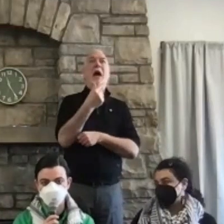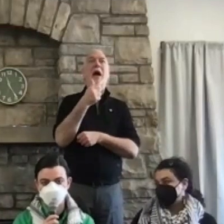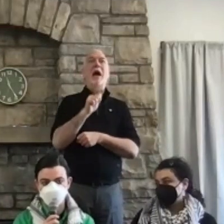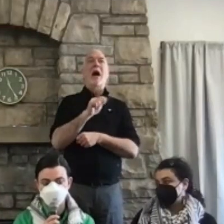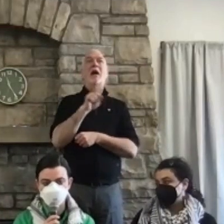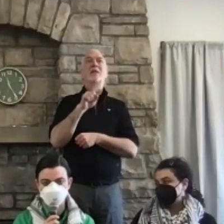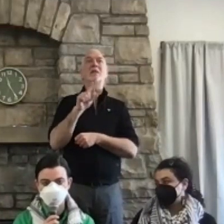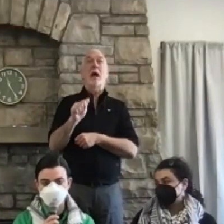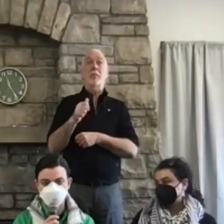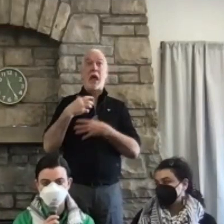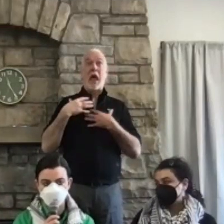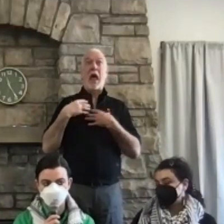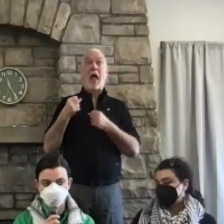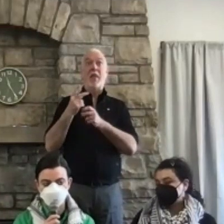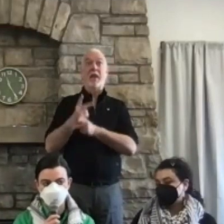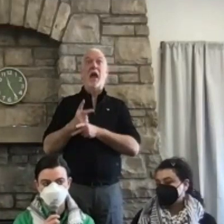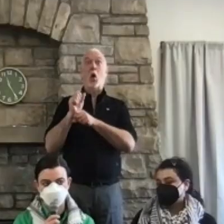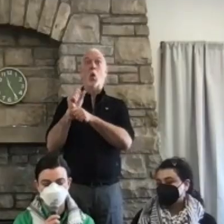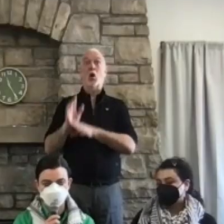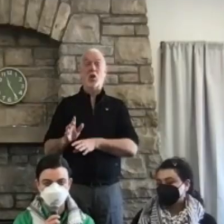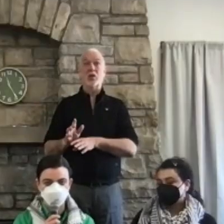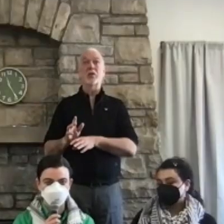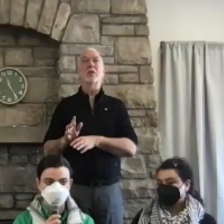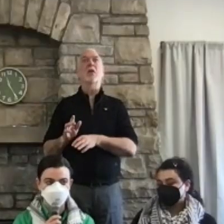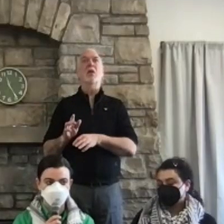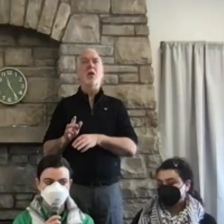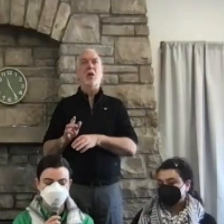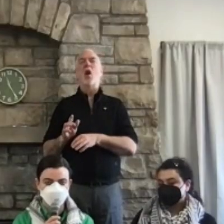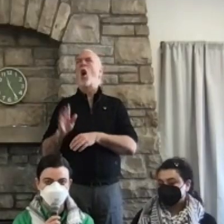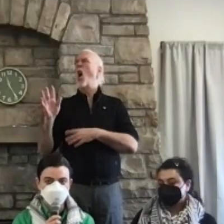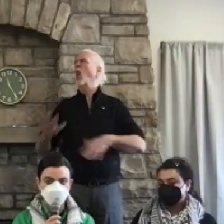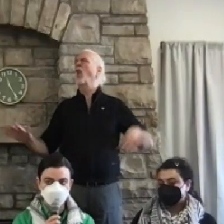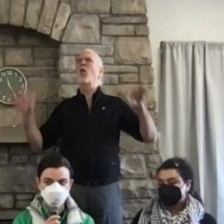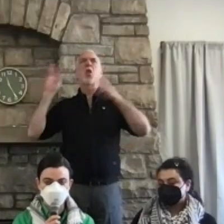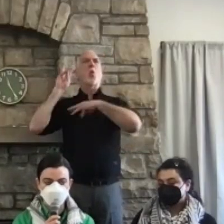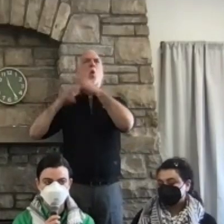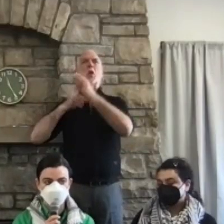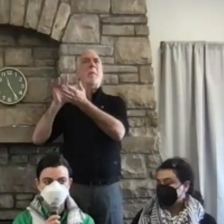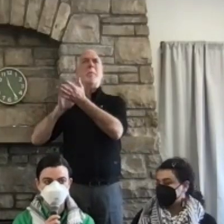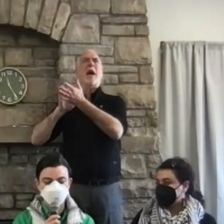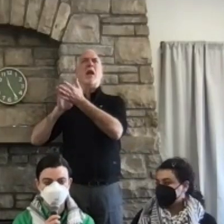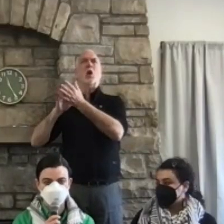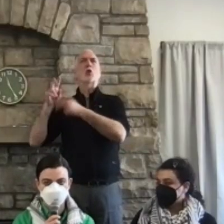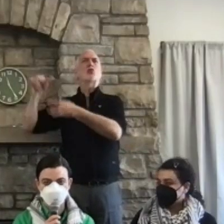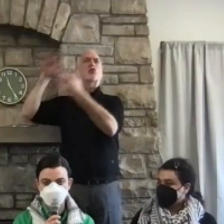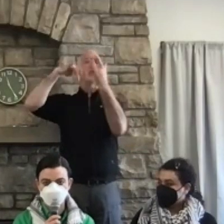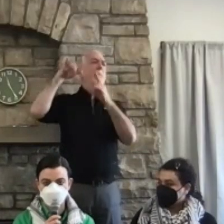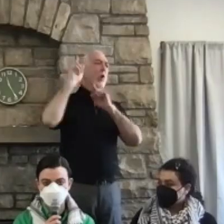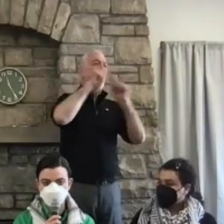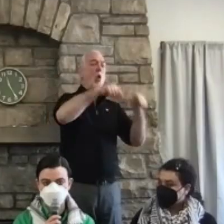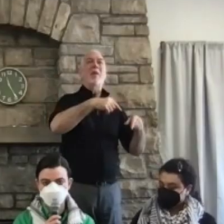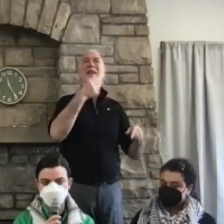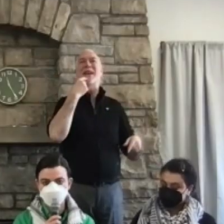Palestinian healthcare workers based in Gaza and people from all over the world who've traveled there on medical missions. And everybody said that there is no soap